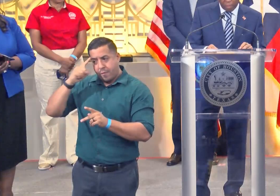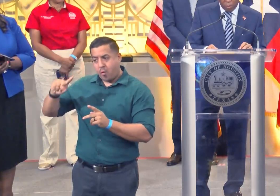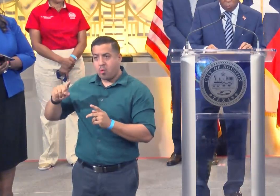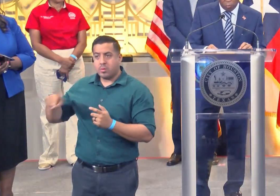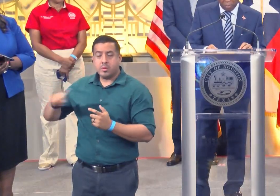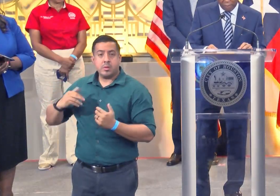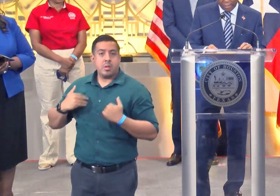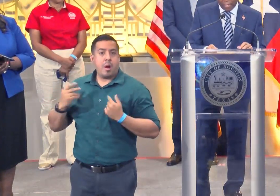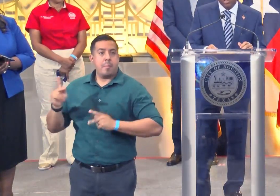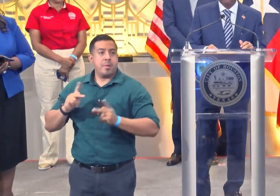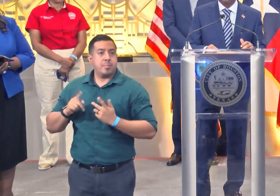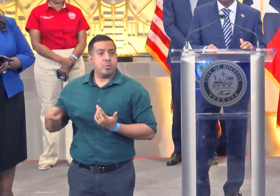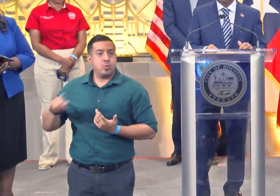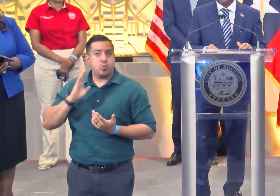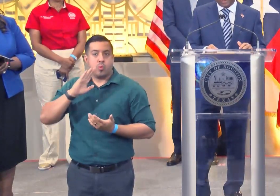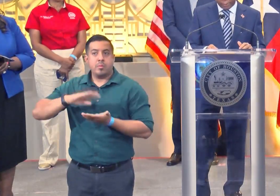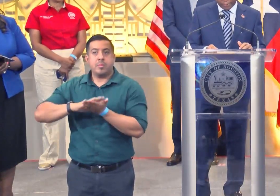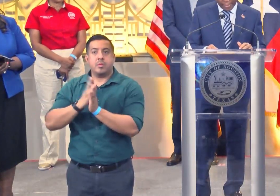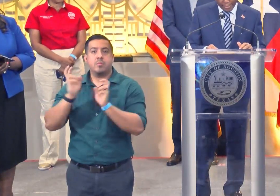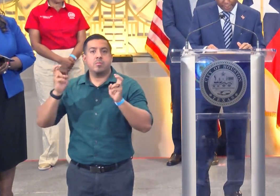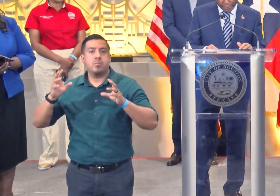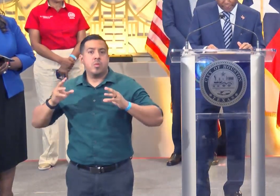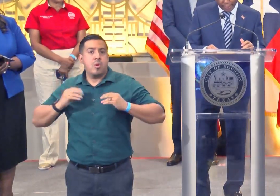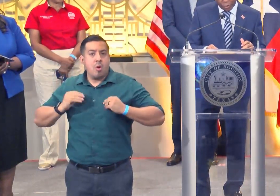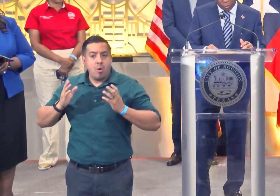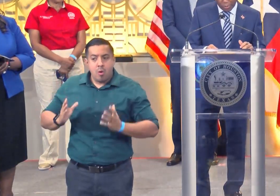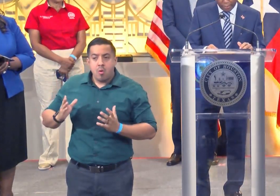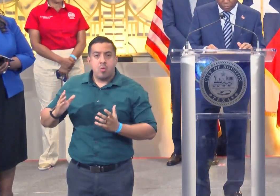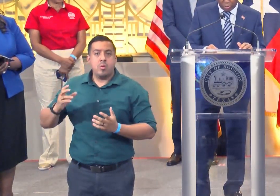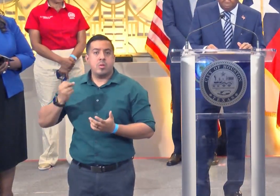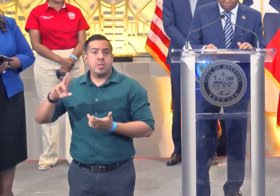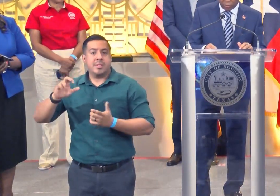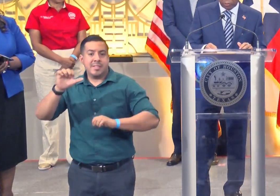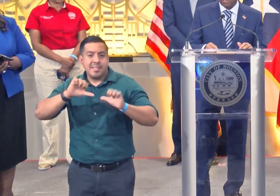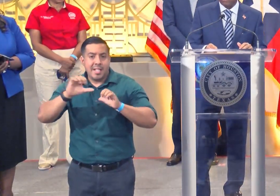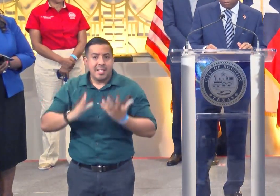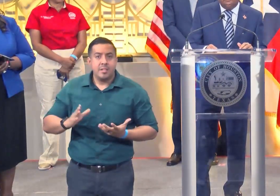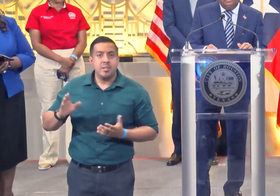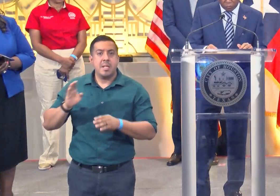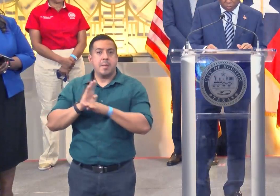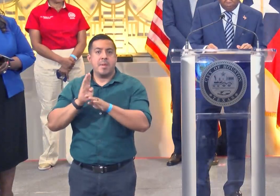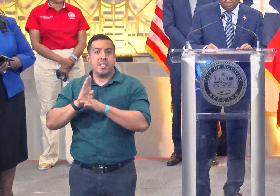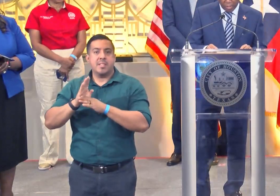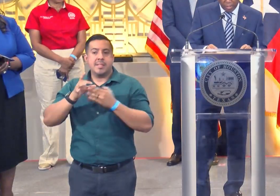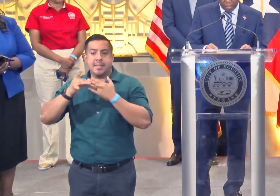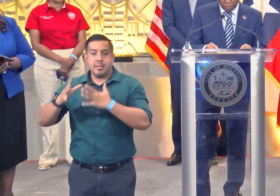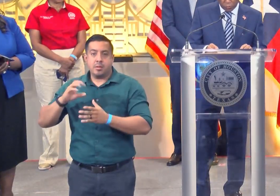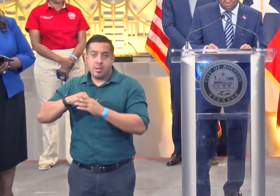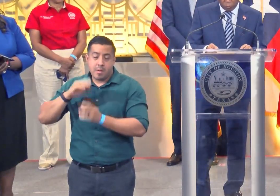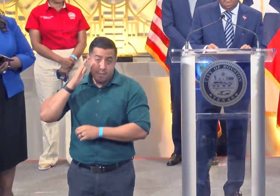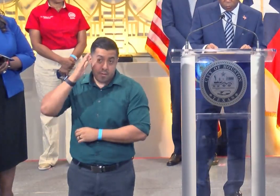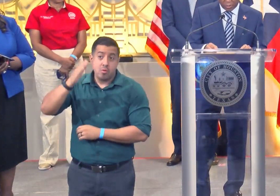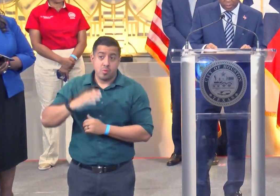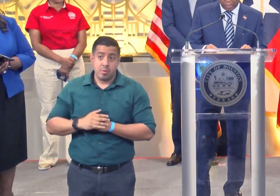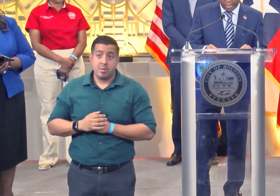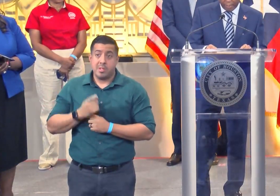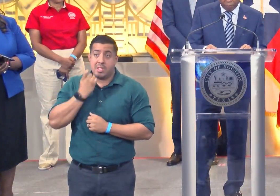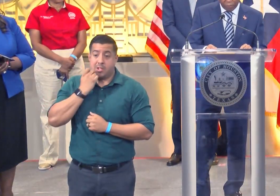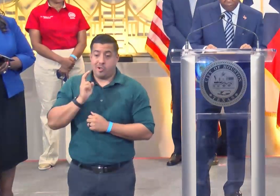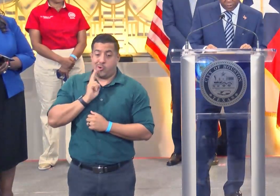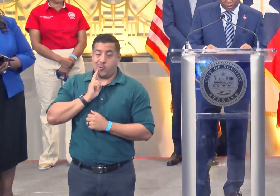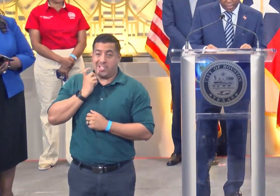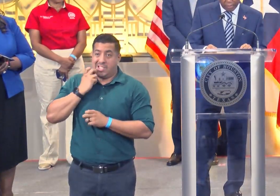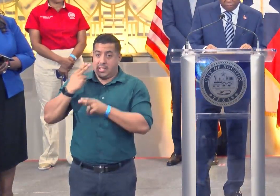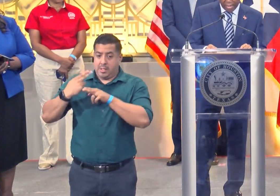people who will be the entrepreneurs, the scientists, the engineers, and business leaders of the future. And Houston was recently